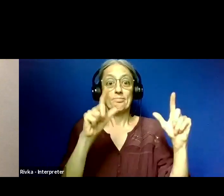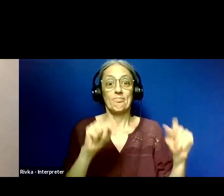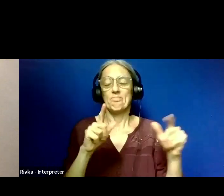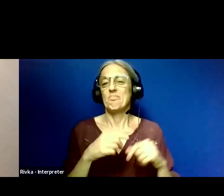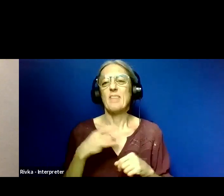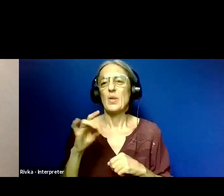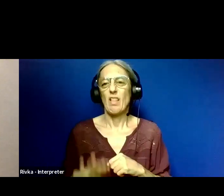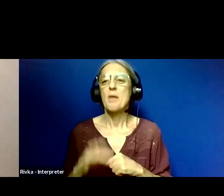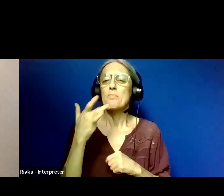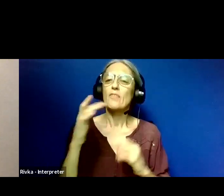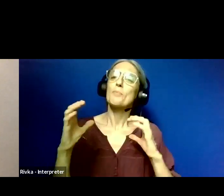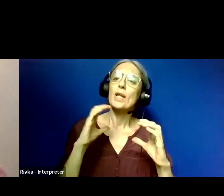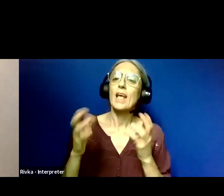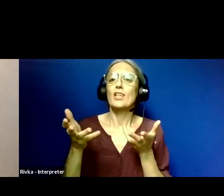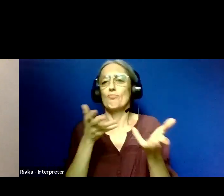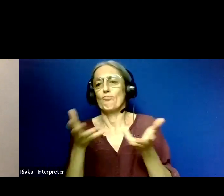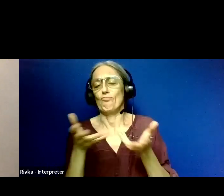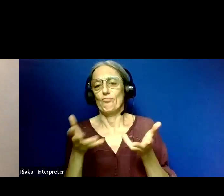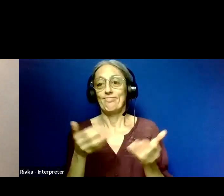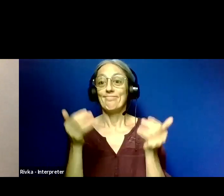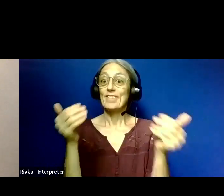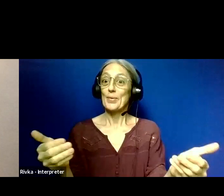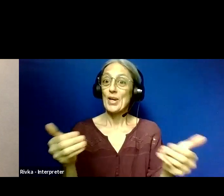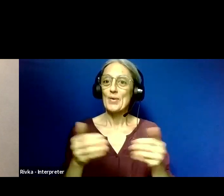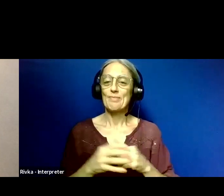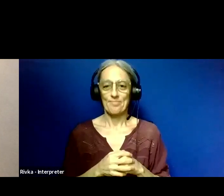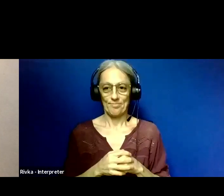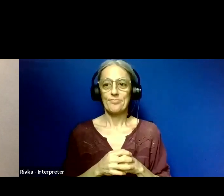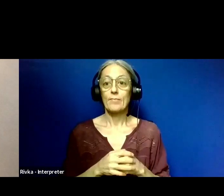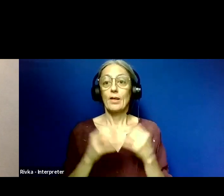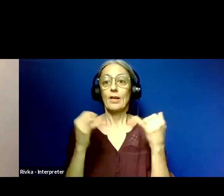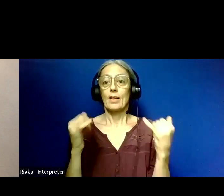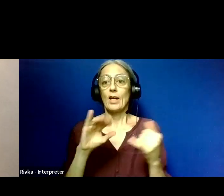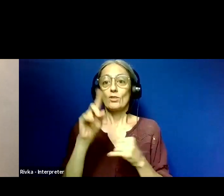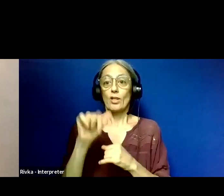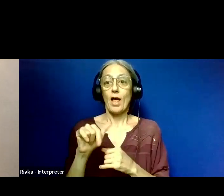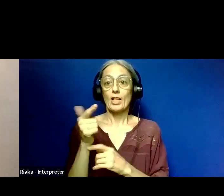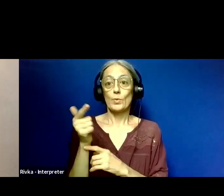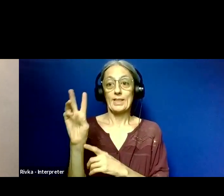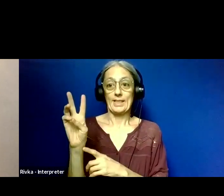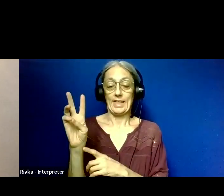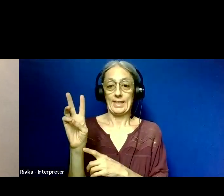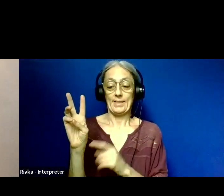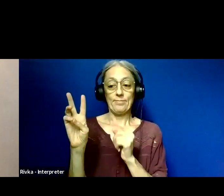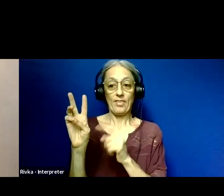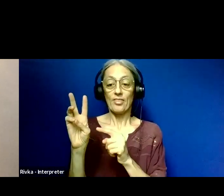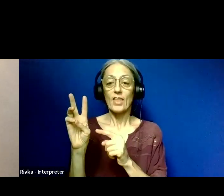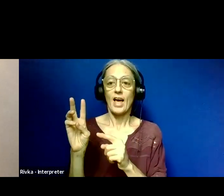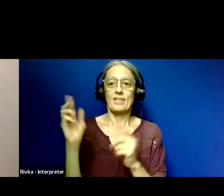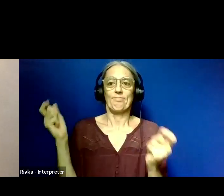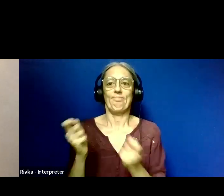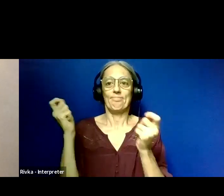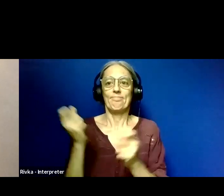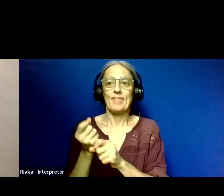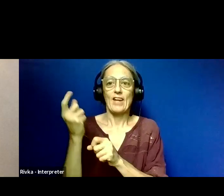people. So here we go. So July 26th is the anniversary of the ADA.